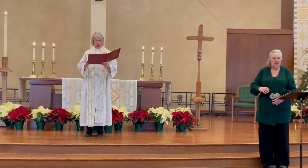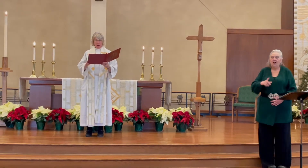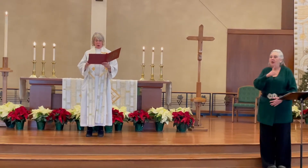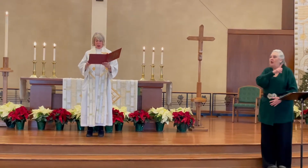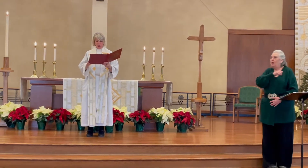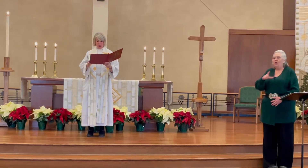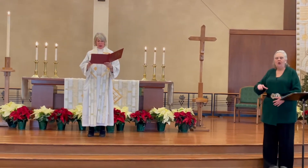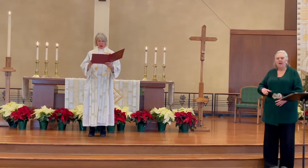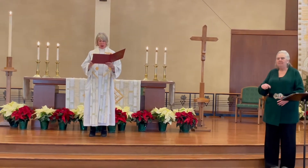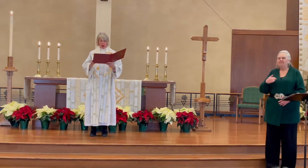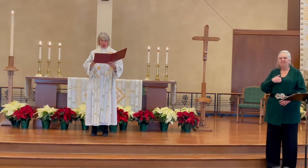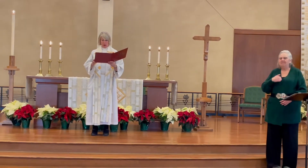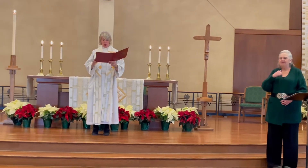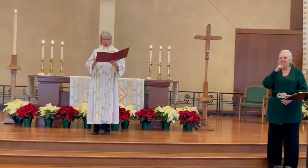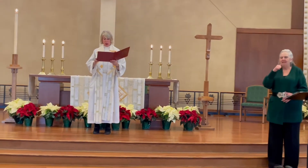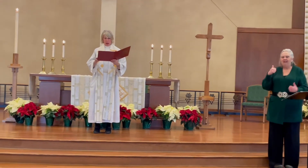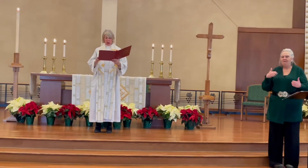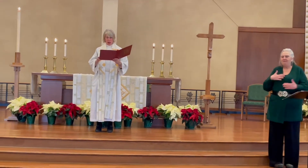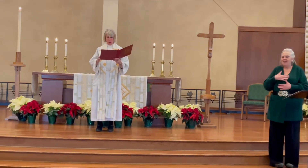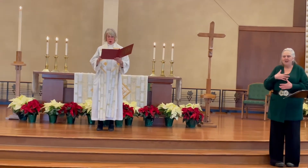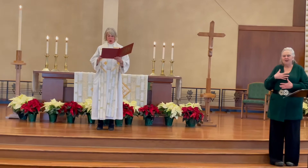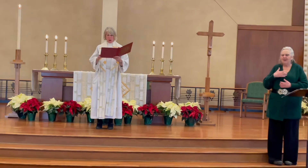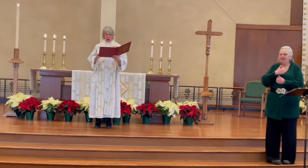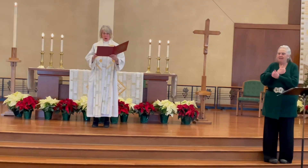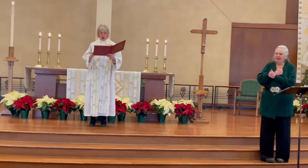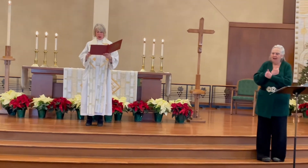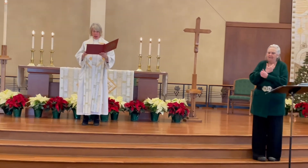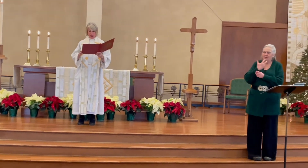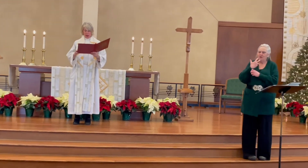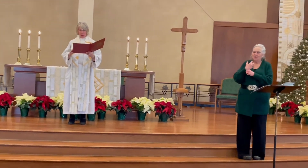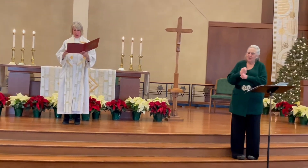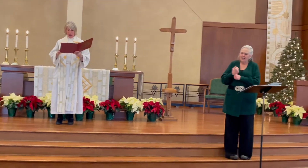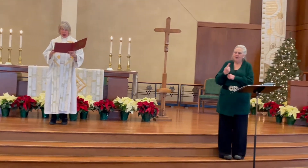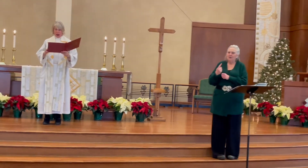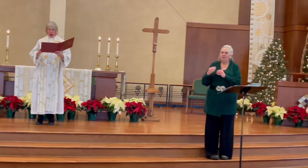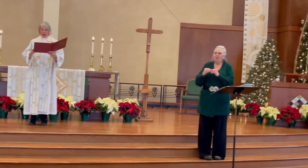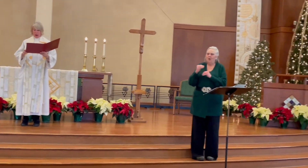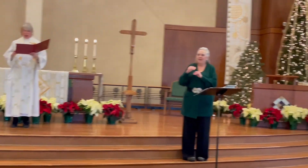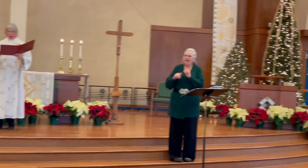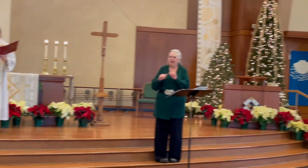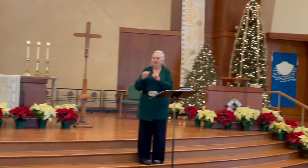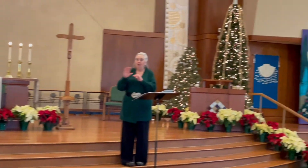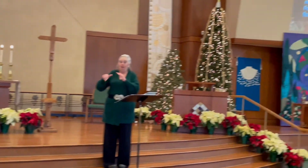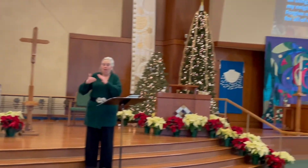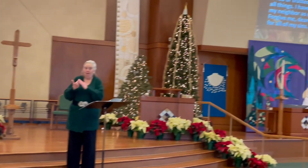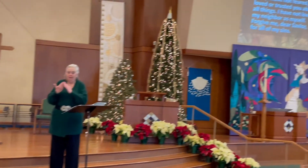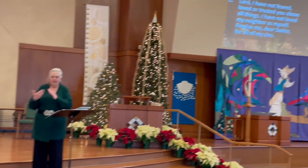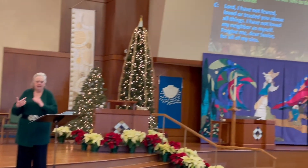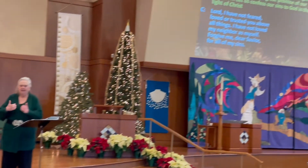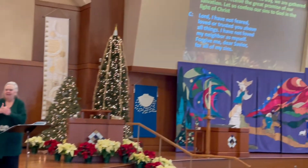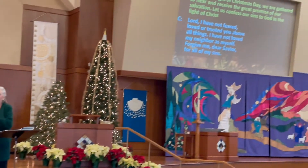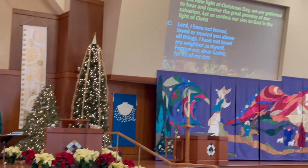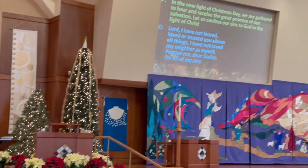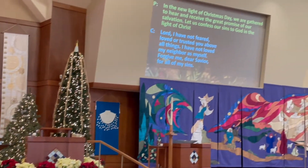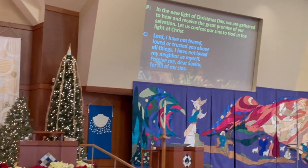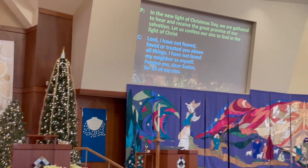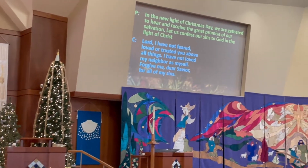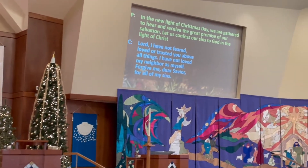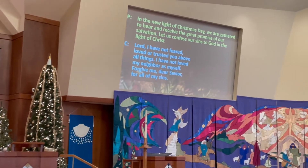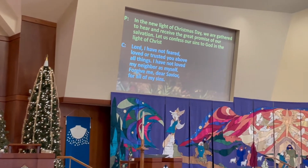I have not feared, loved, or trusted you above all things. I have not loved my neighbor as